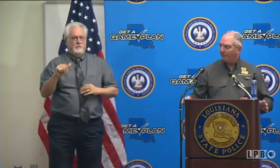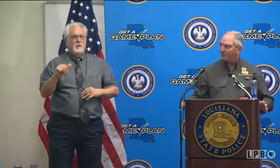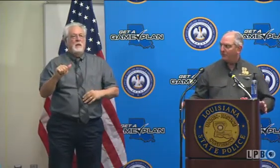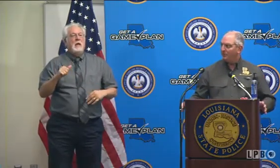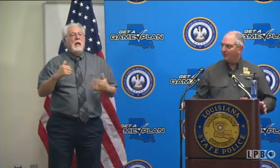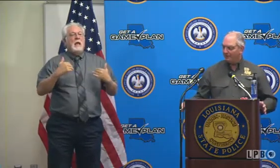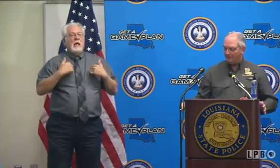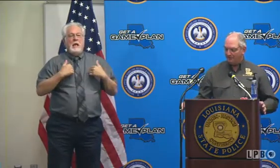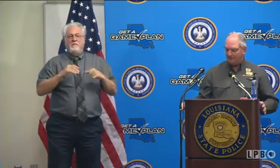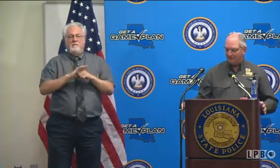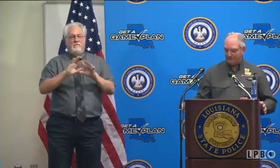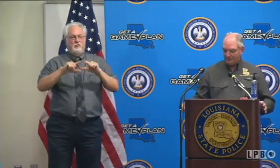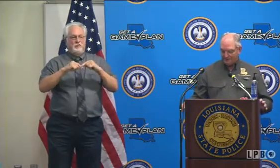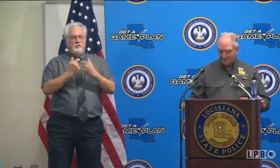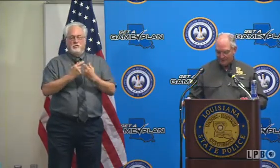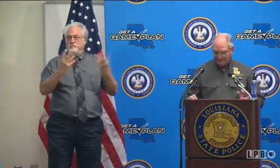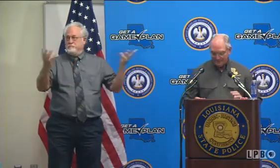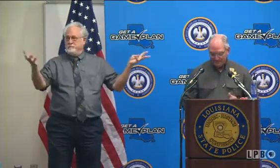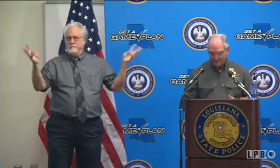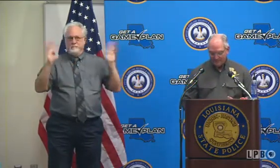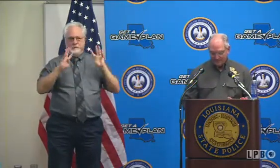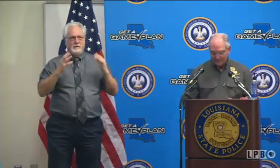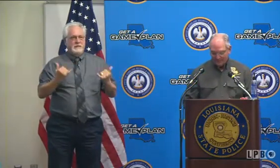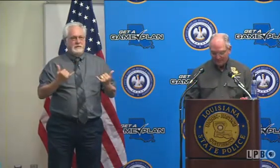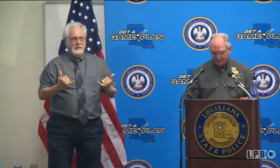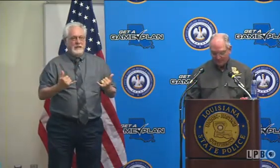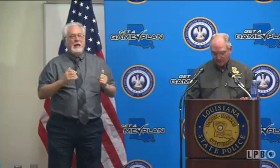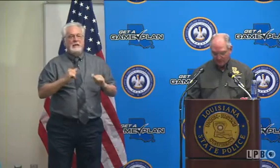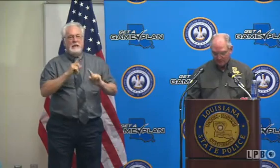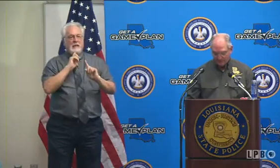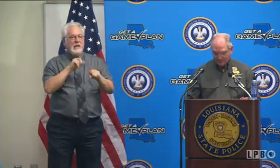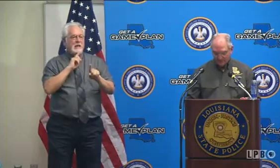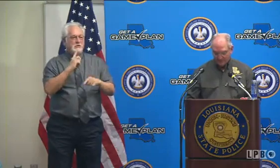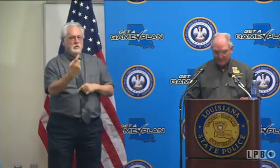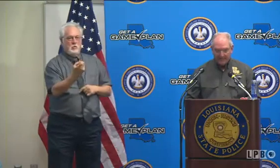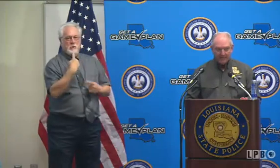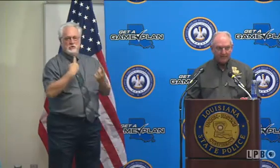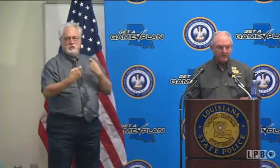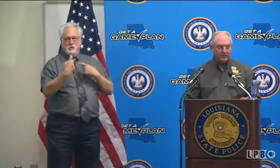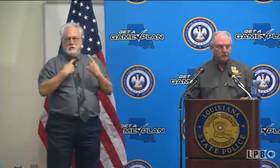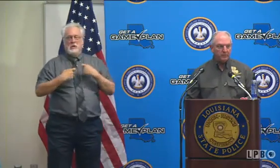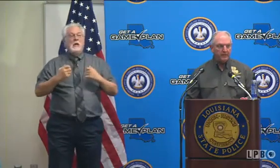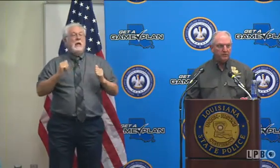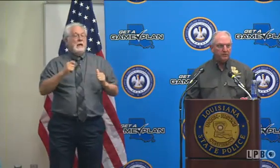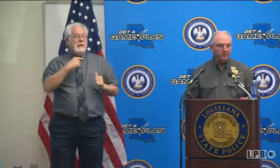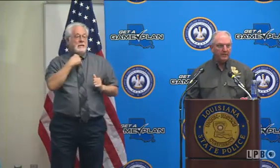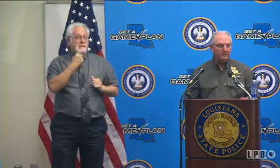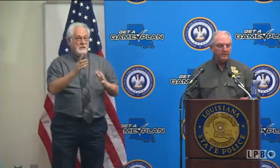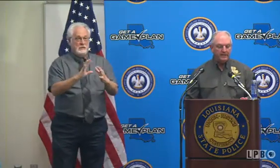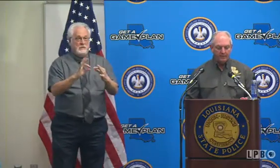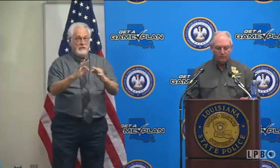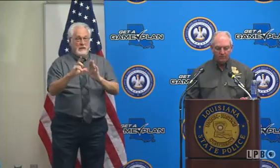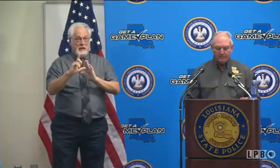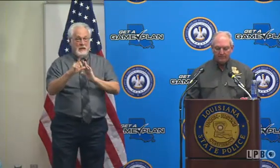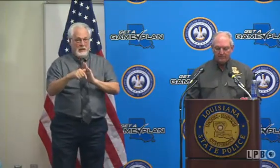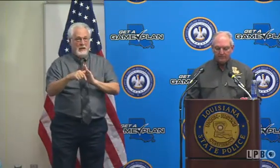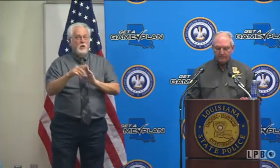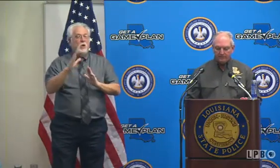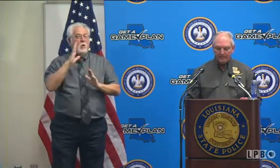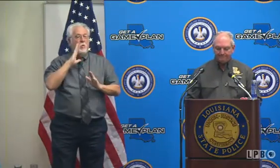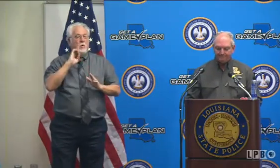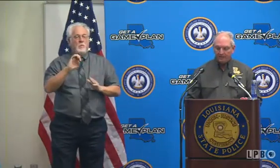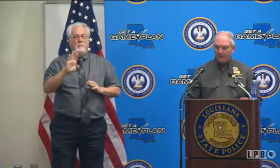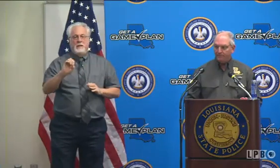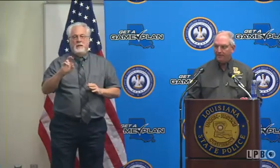We have a full crew with you today that can answer questions. I can tell you, speaking to you later today will be